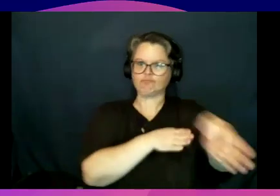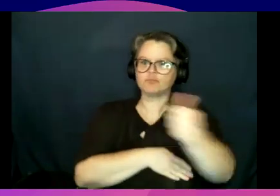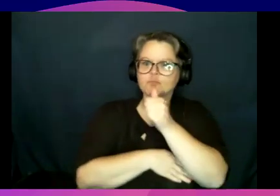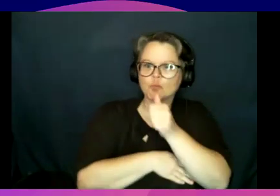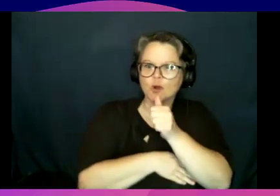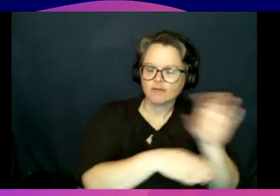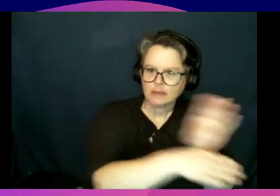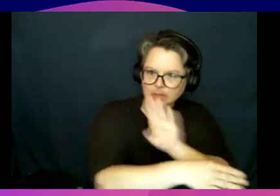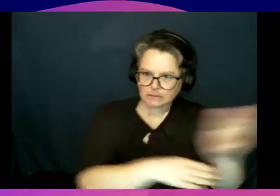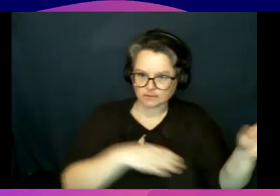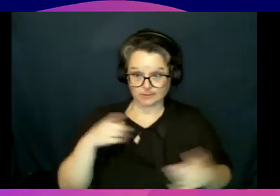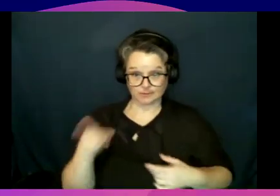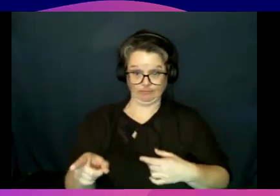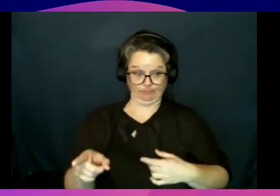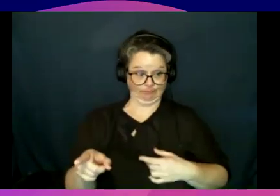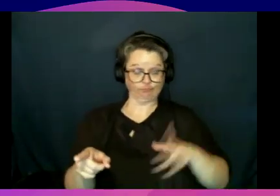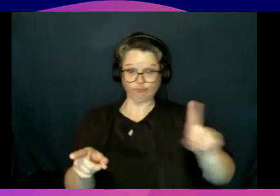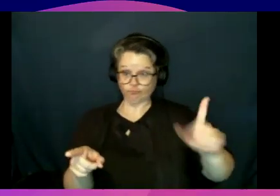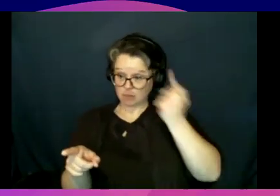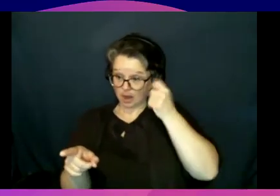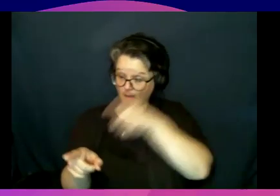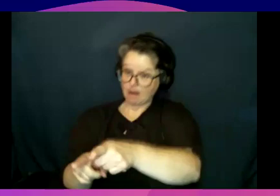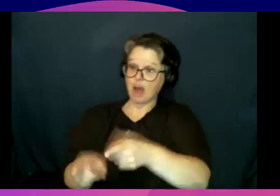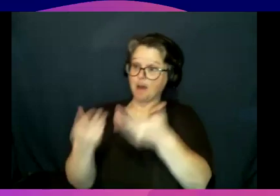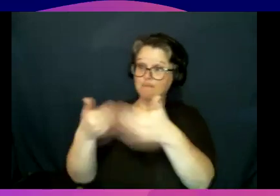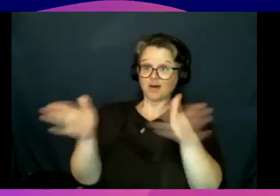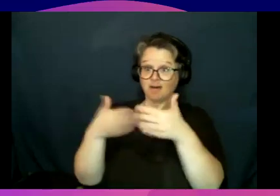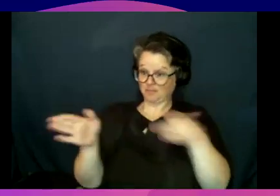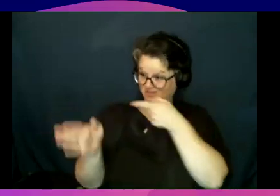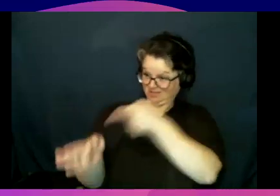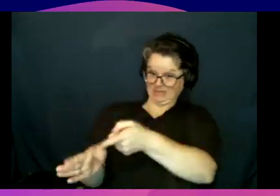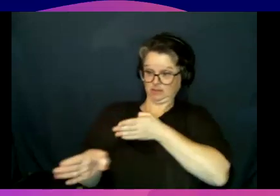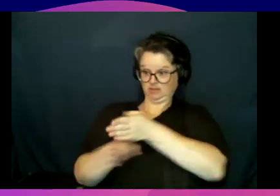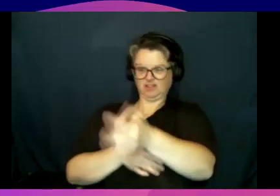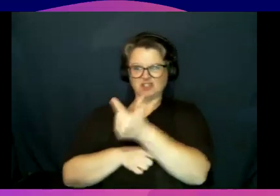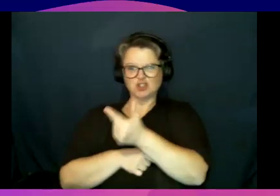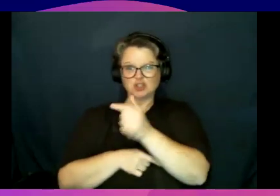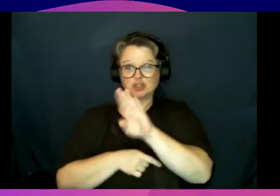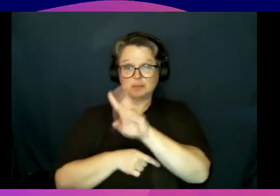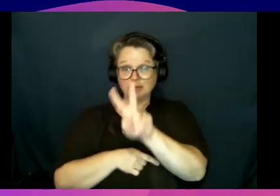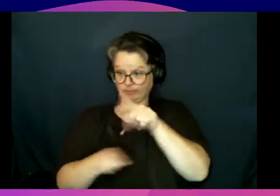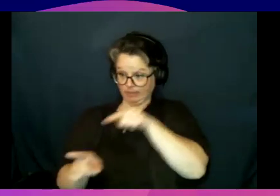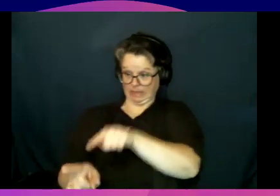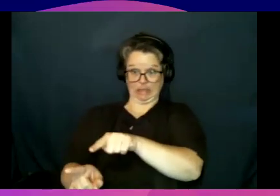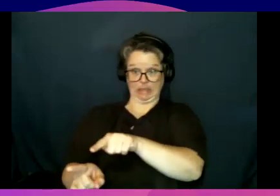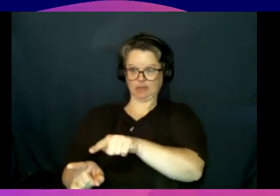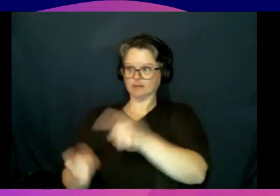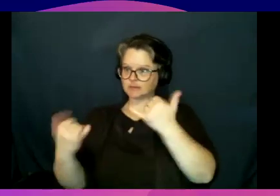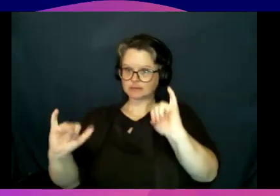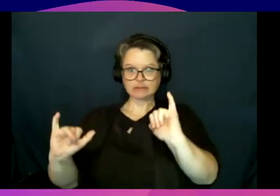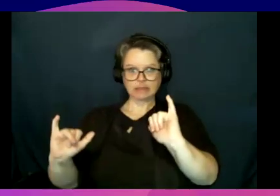helpers in school boards, in hospitals, in publicly funded sectors. But the parity for pay is very, very